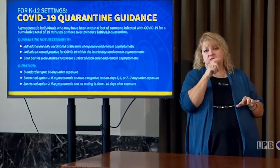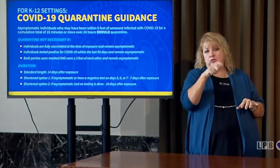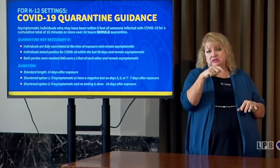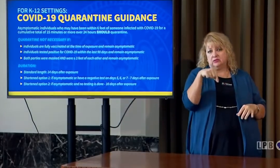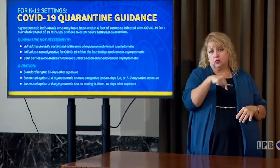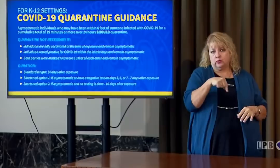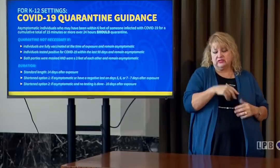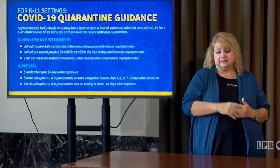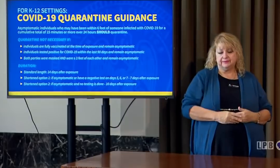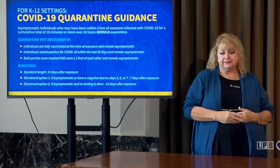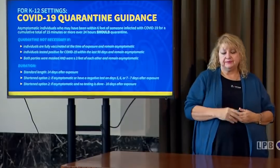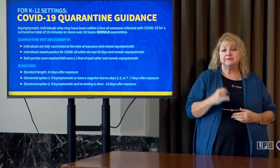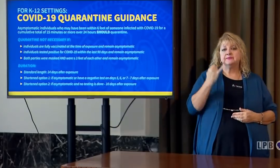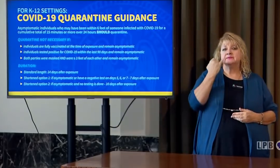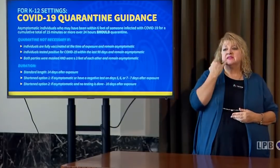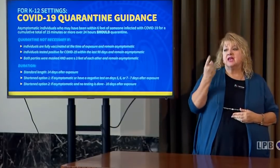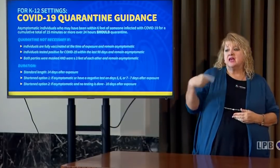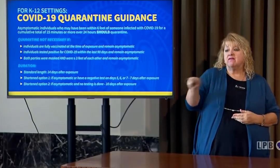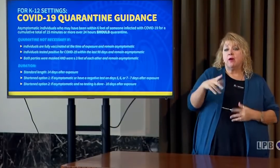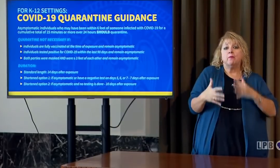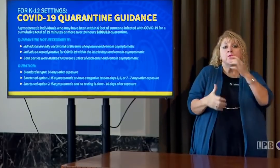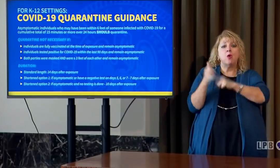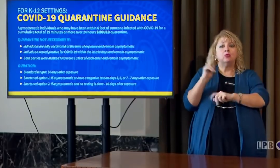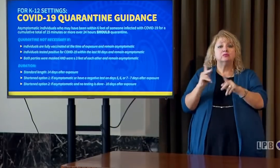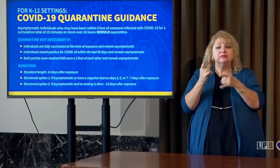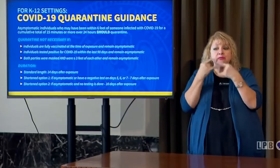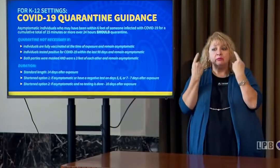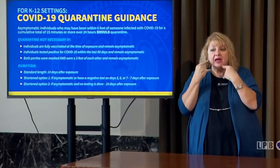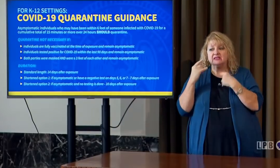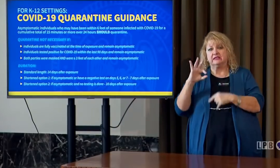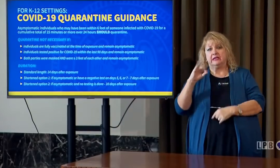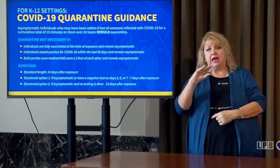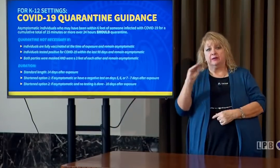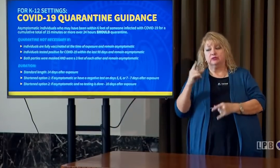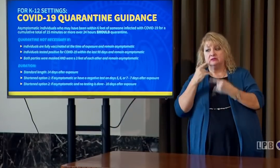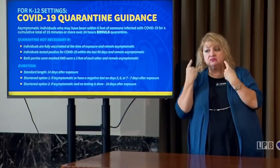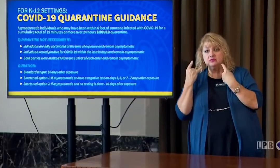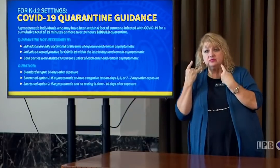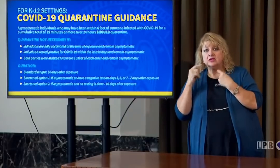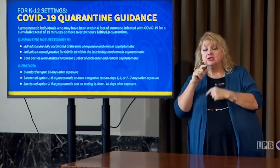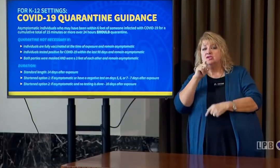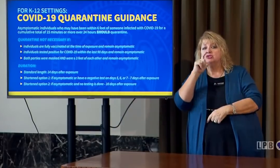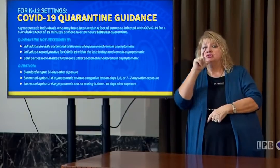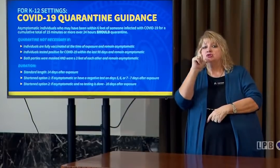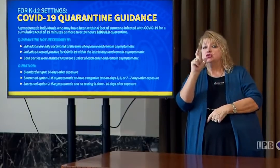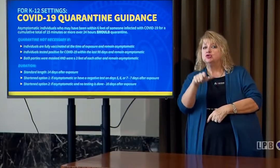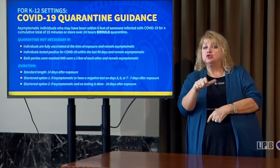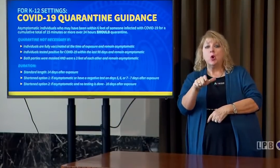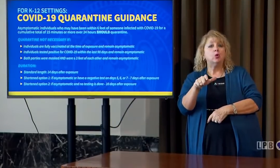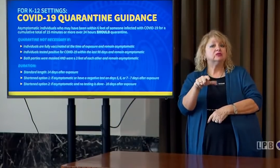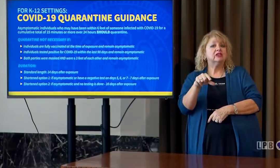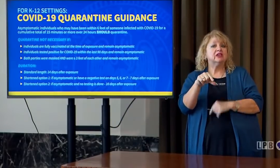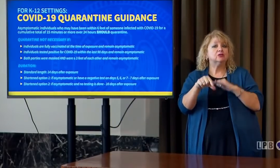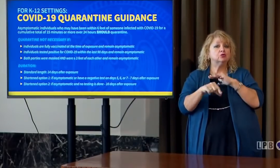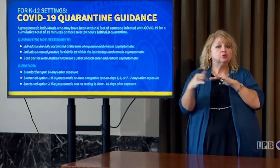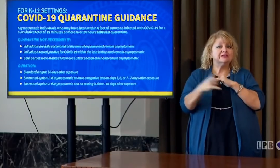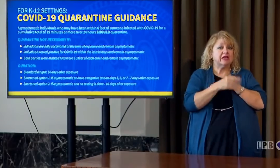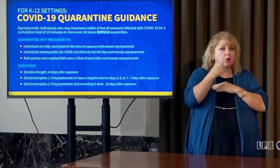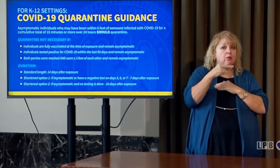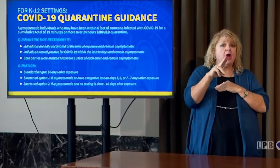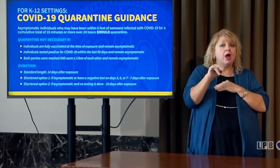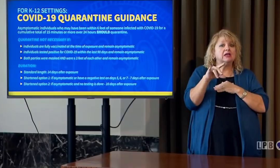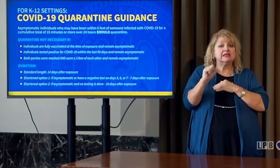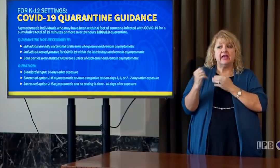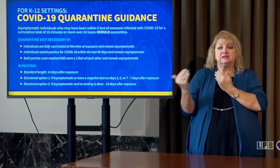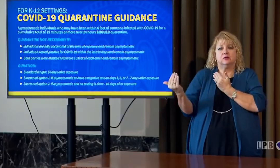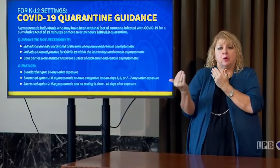was exposed, were wearing masks and wearing them correctly, they don't have to quarantine unless they're within 3 feet of people. So that already reduces the